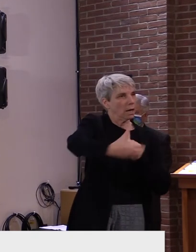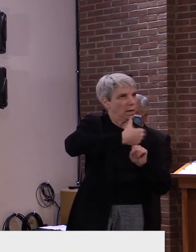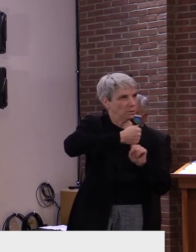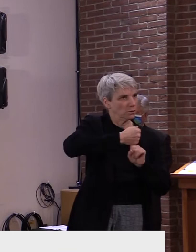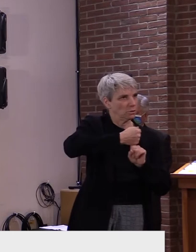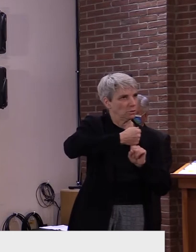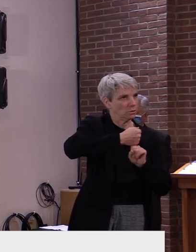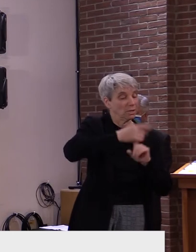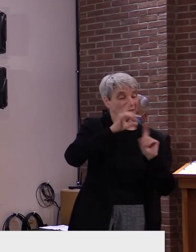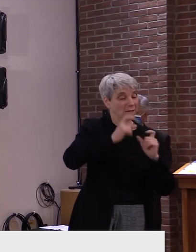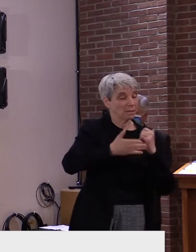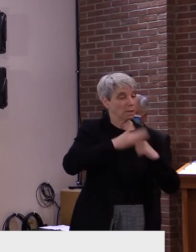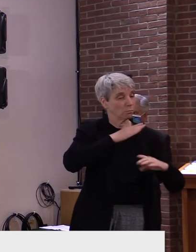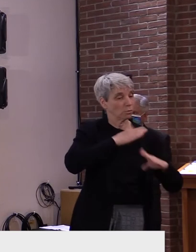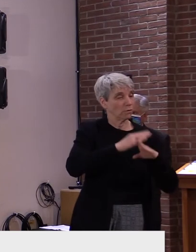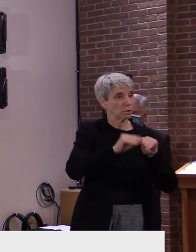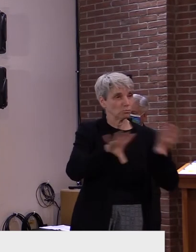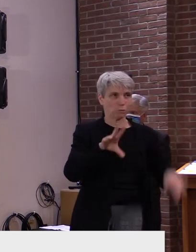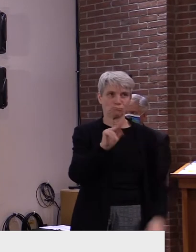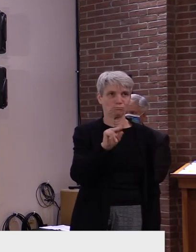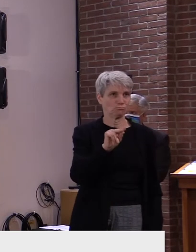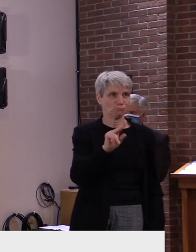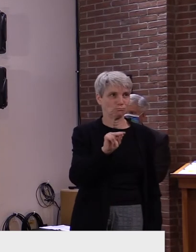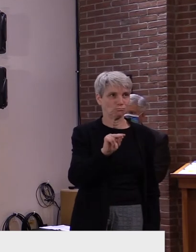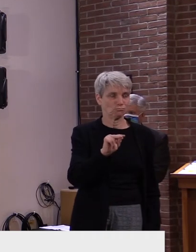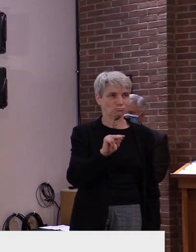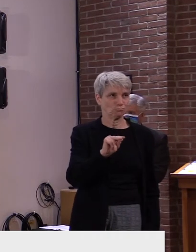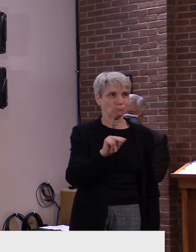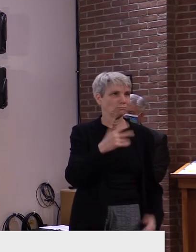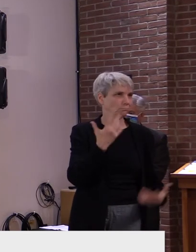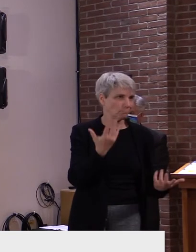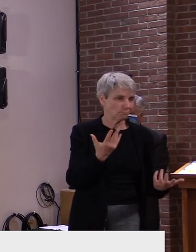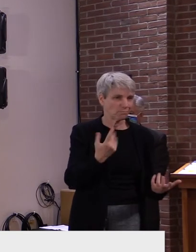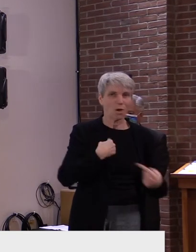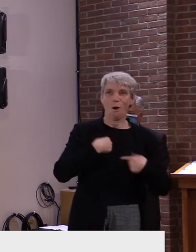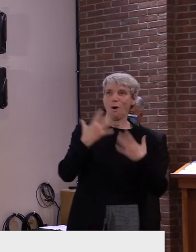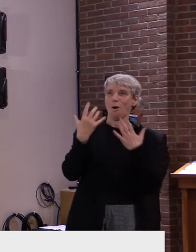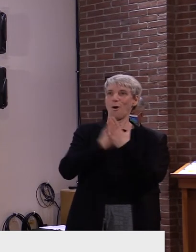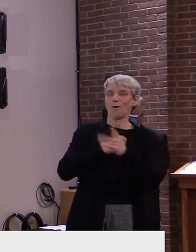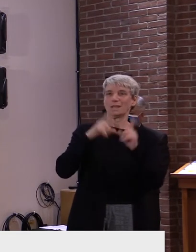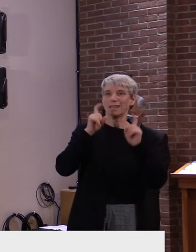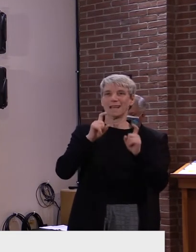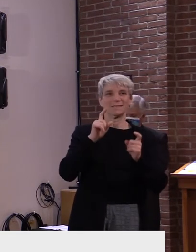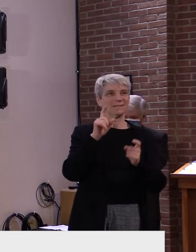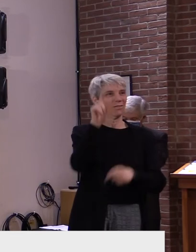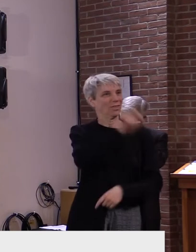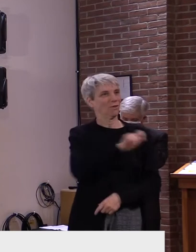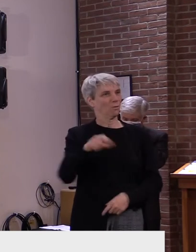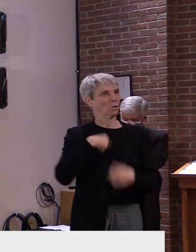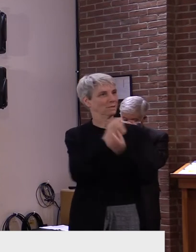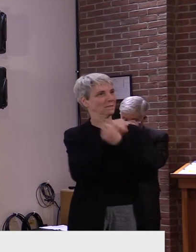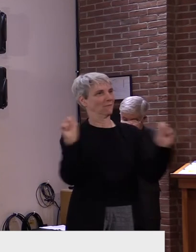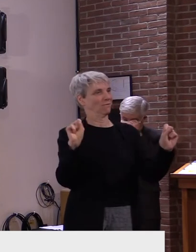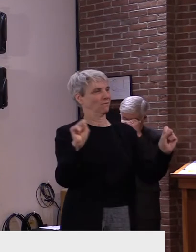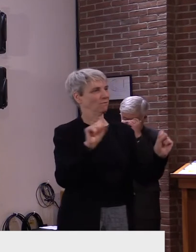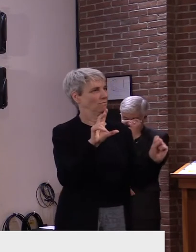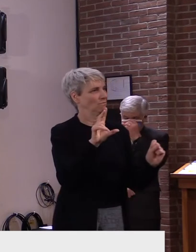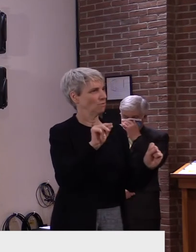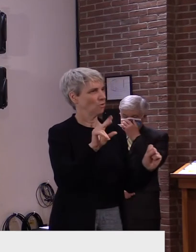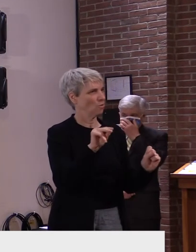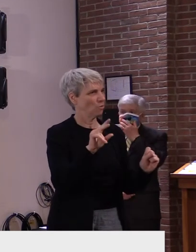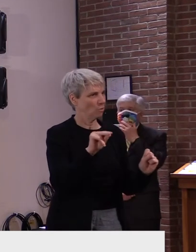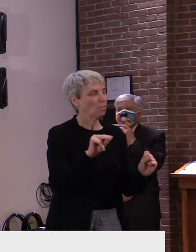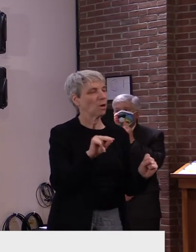prevention so just because testing is available will help us find more